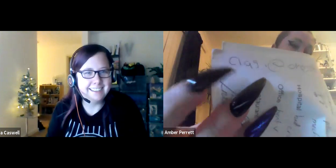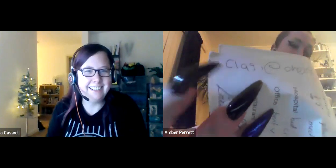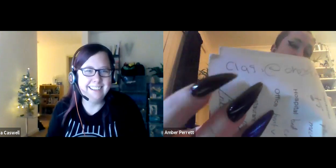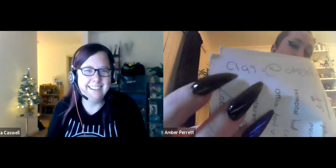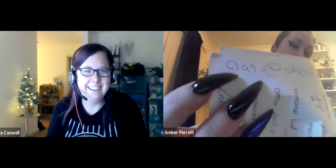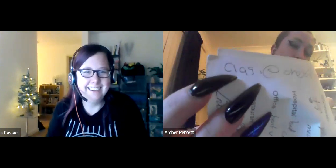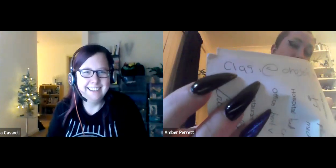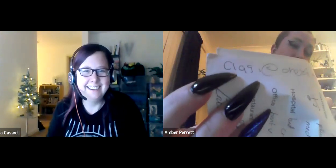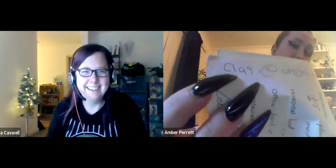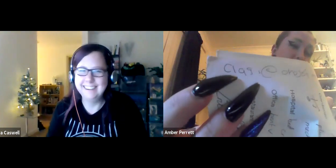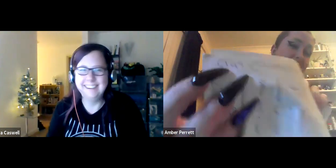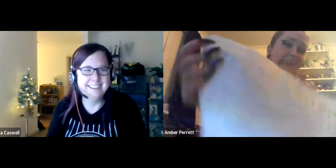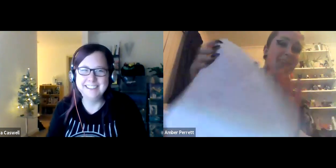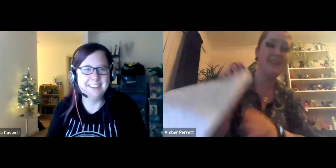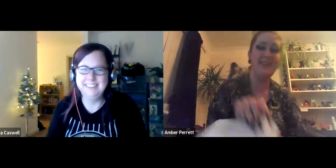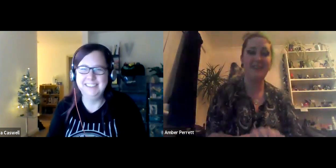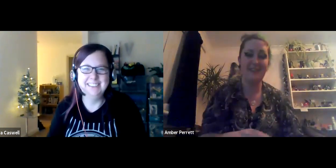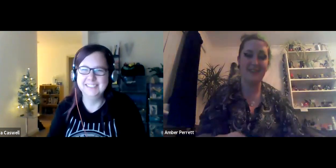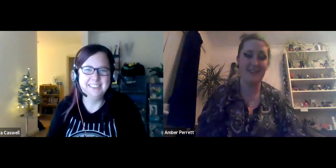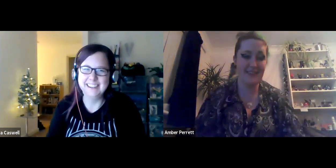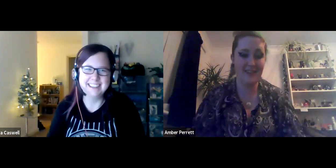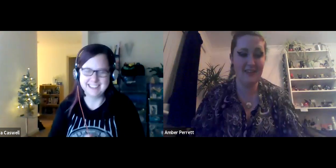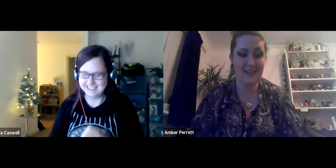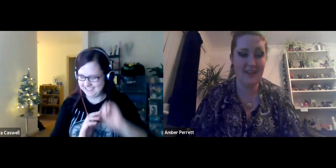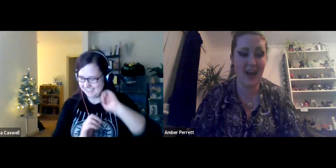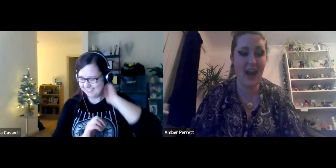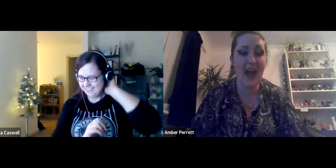That's not a word. I don't know what that says. Class.